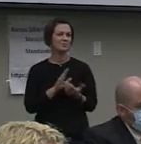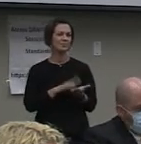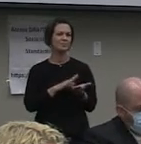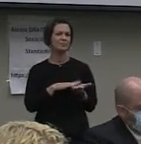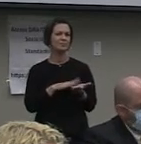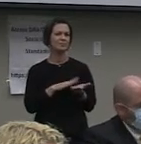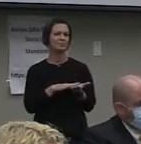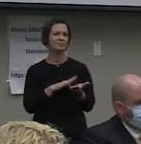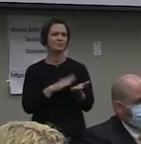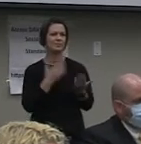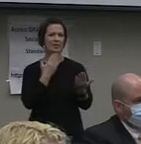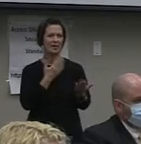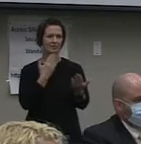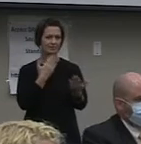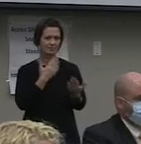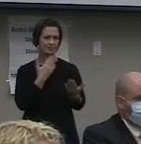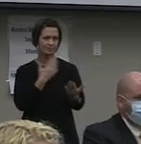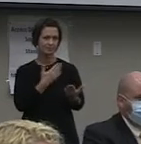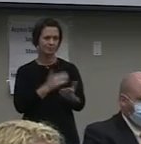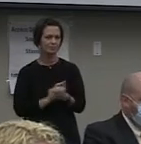Thank you all so